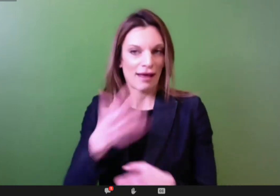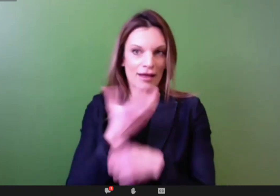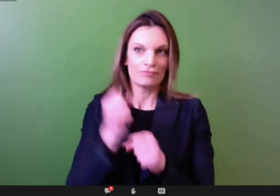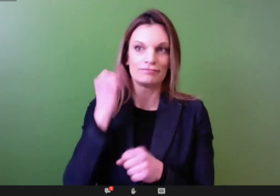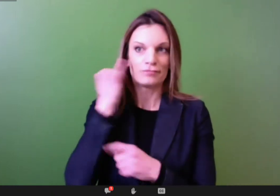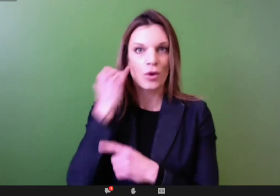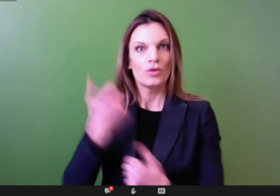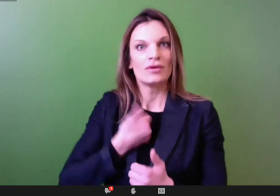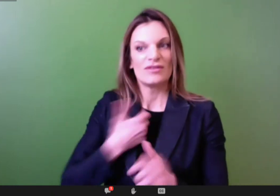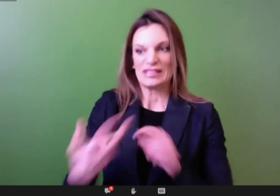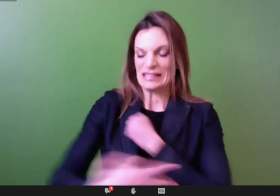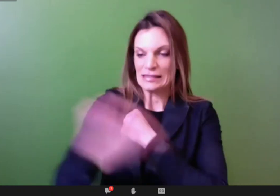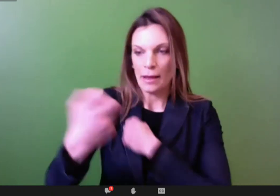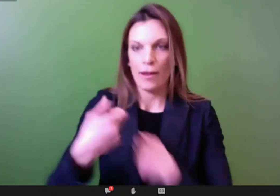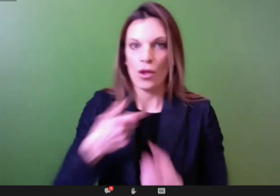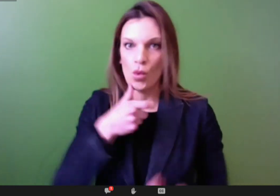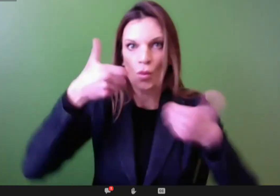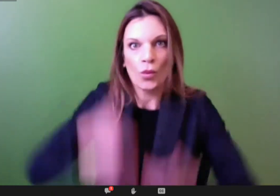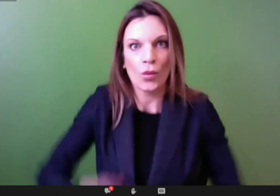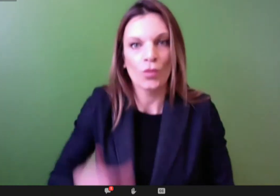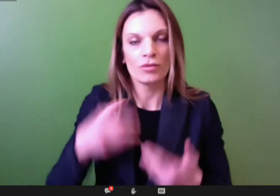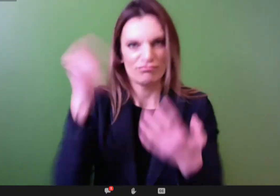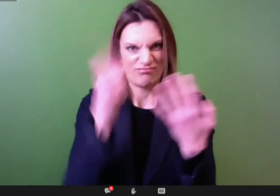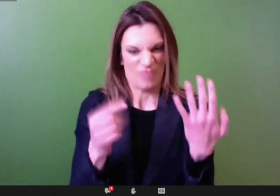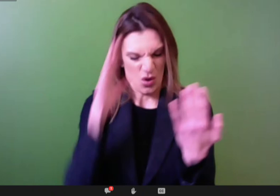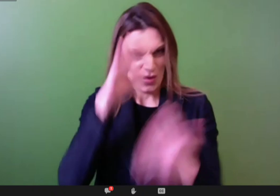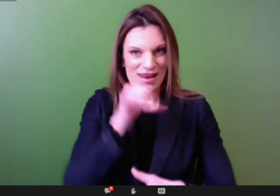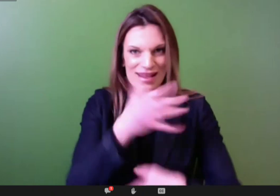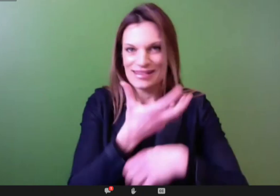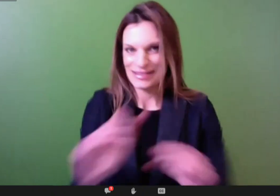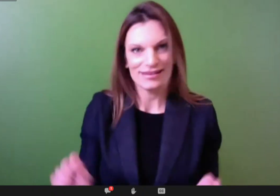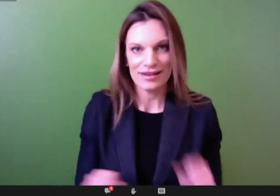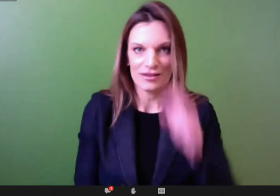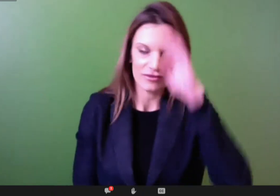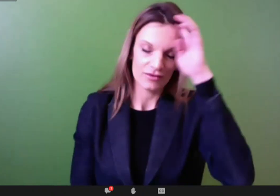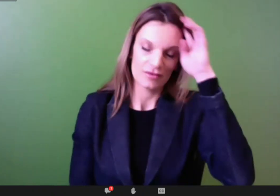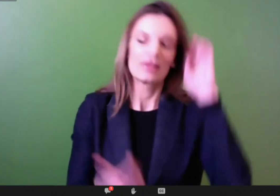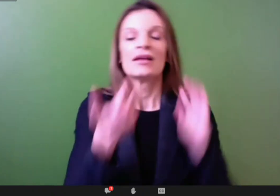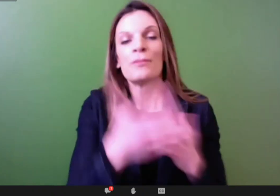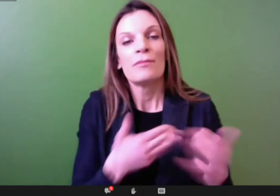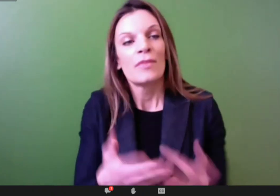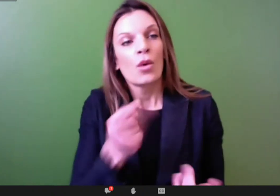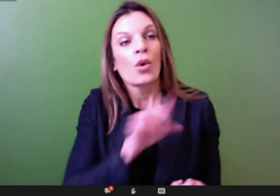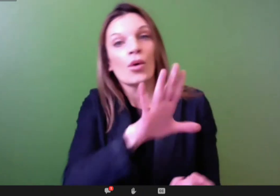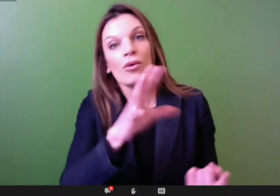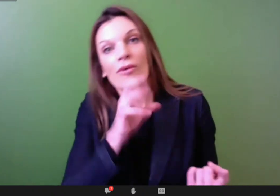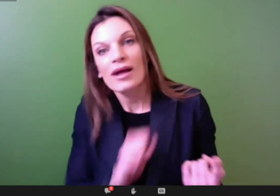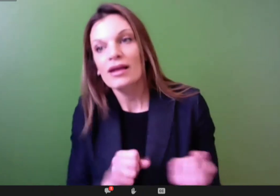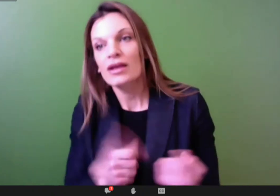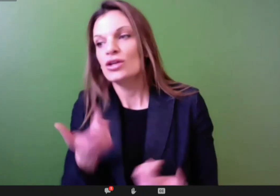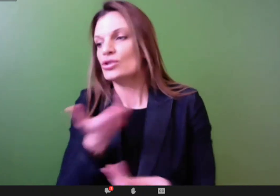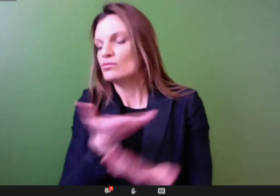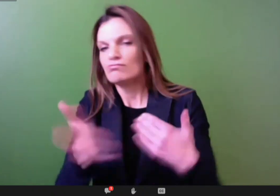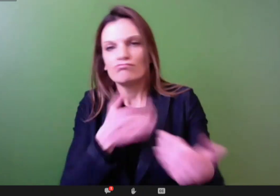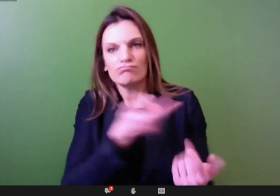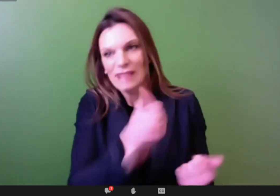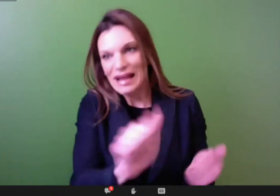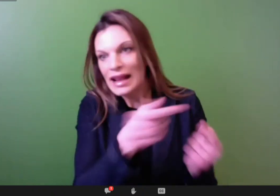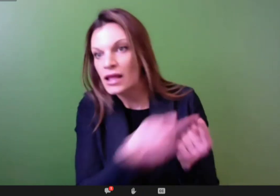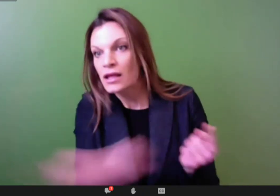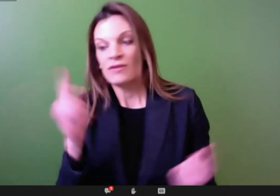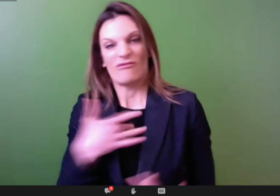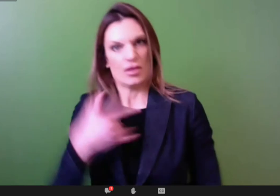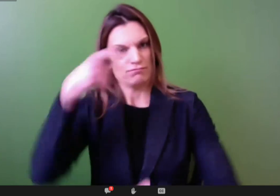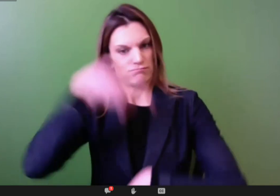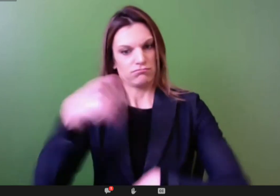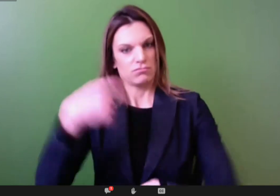our state. The bottom line is anyone of any age should be able to drop their ballot off when they're ready to turn